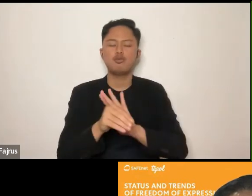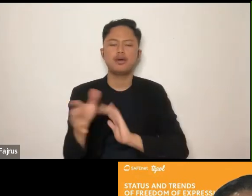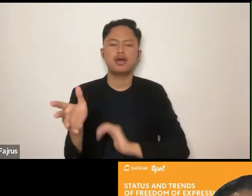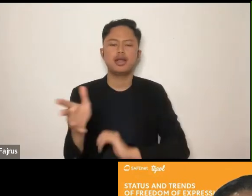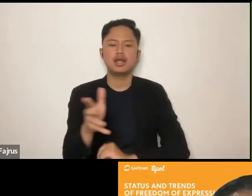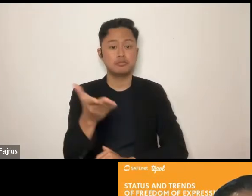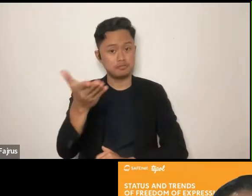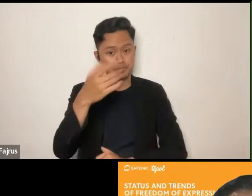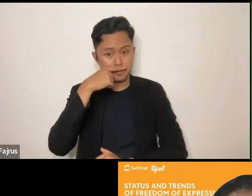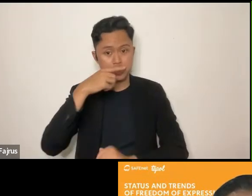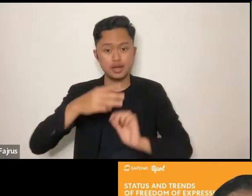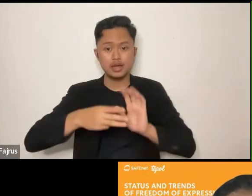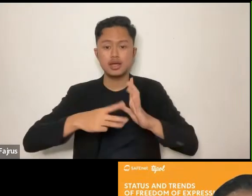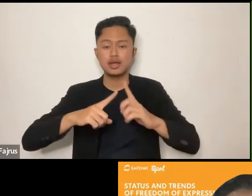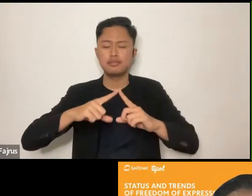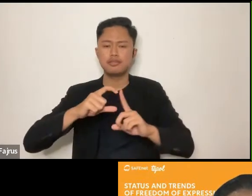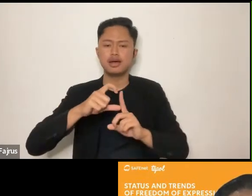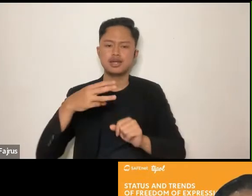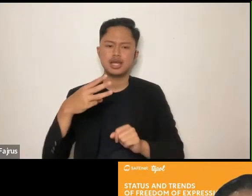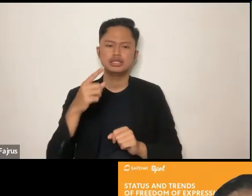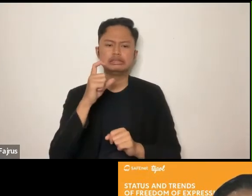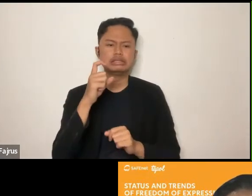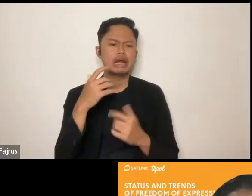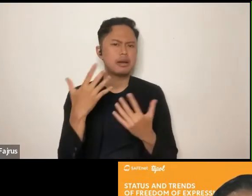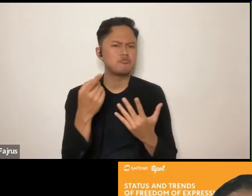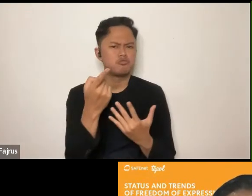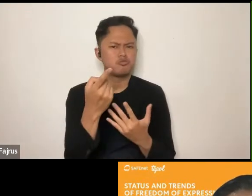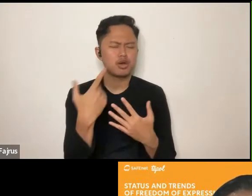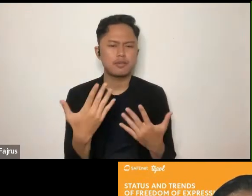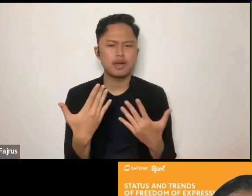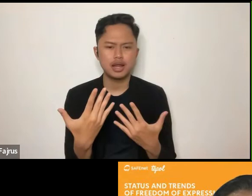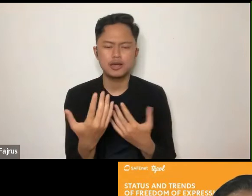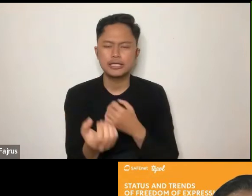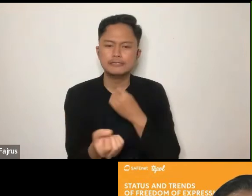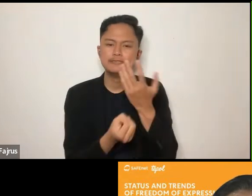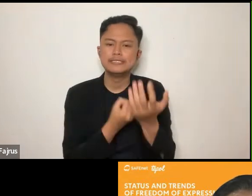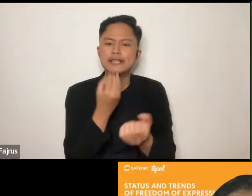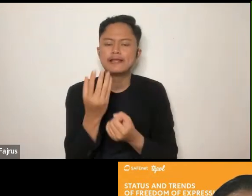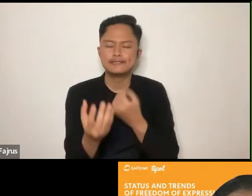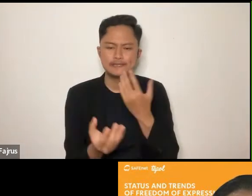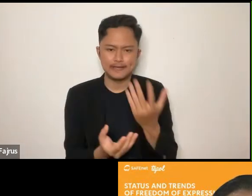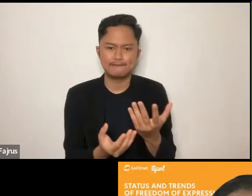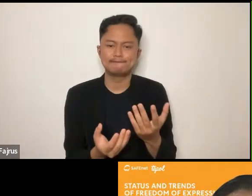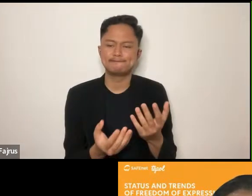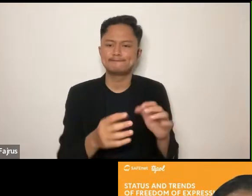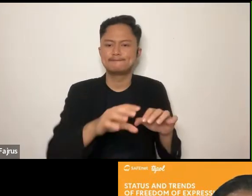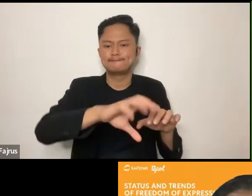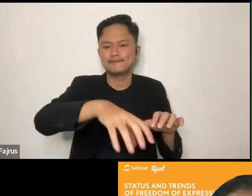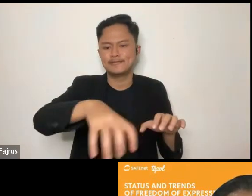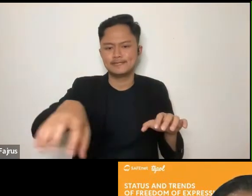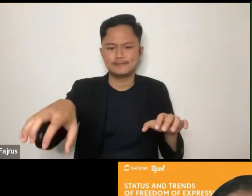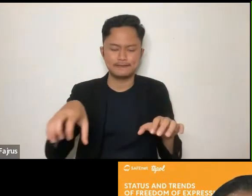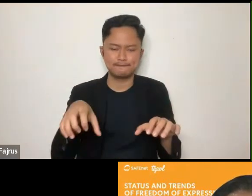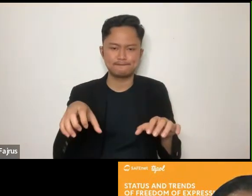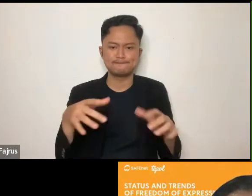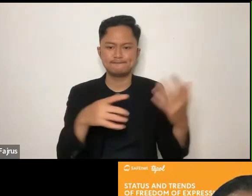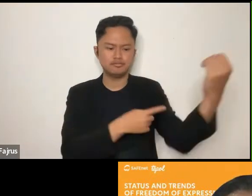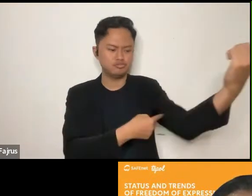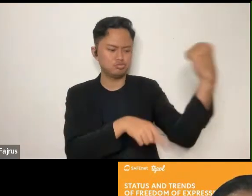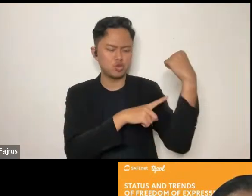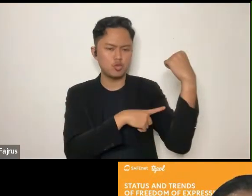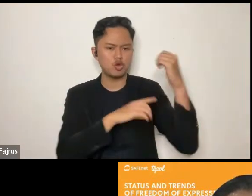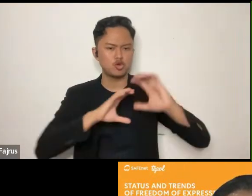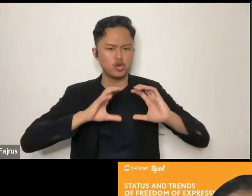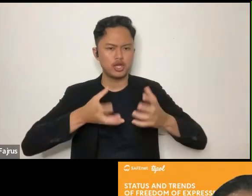Made, how do you tell the trend in the region or in the global scale? Is